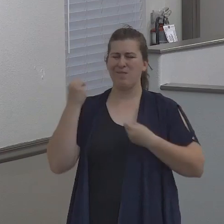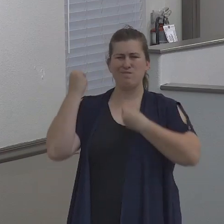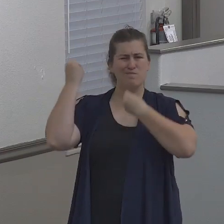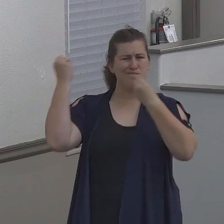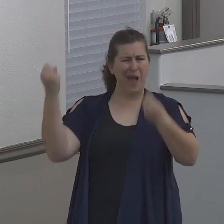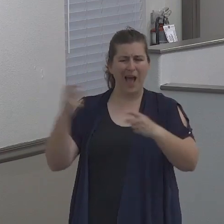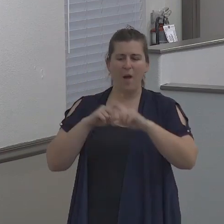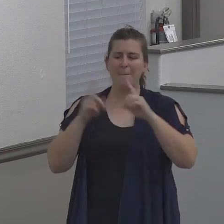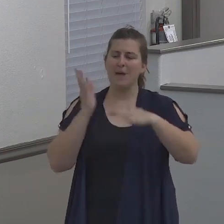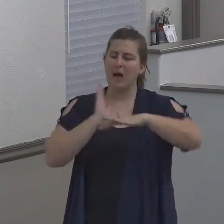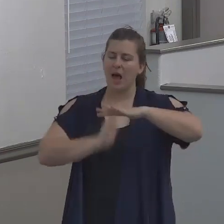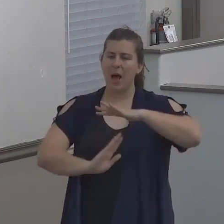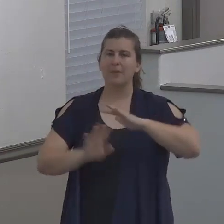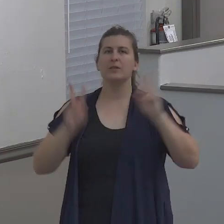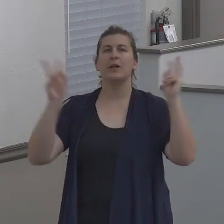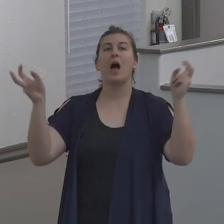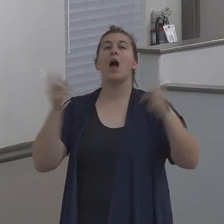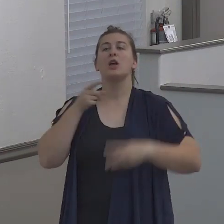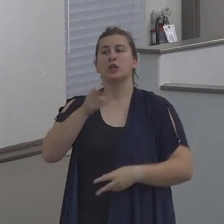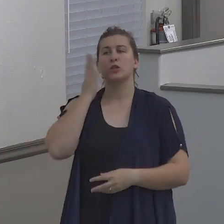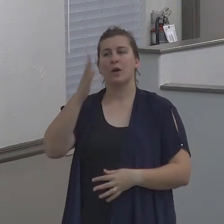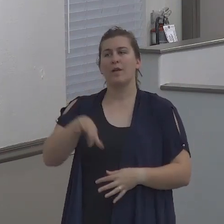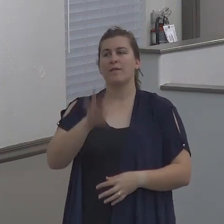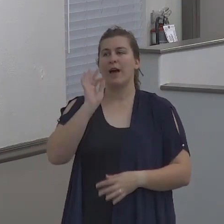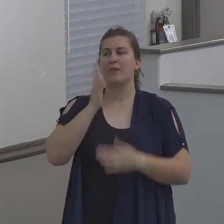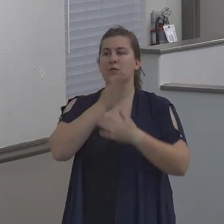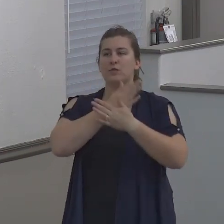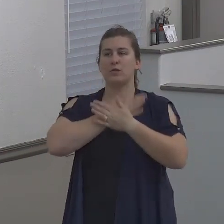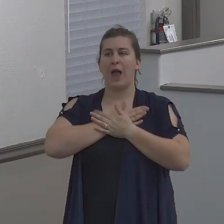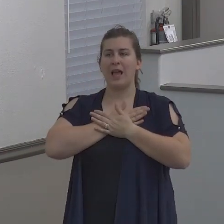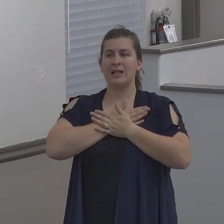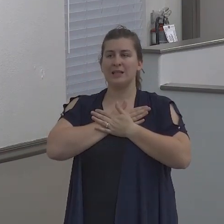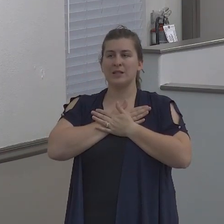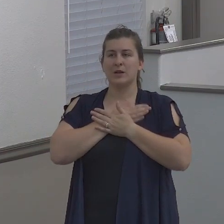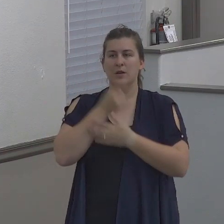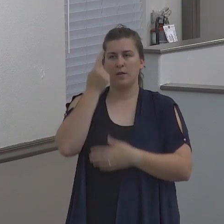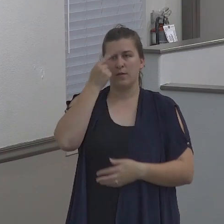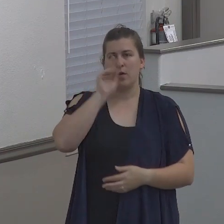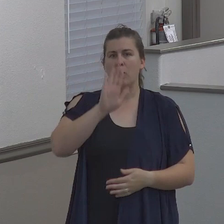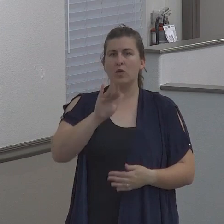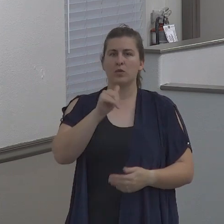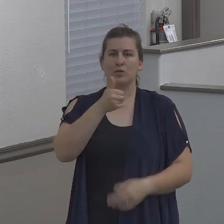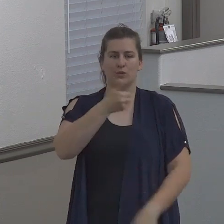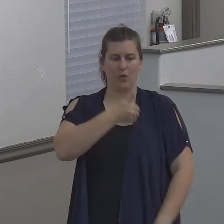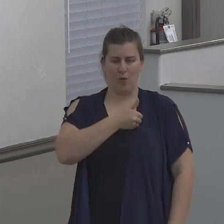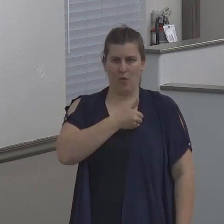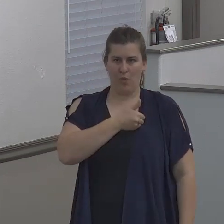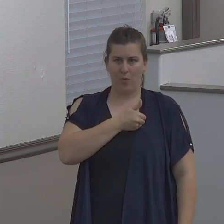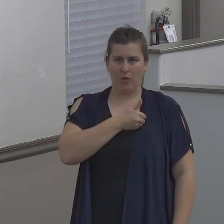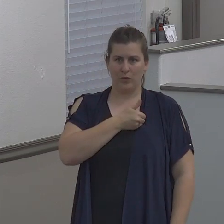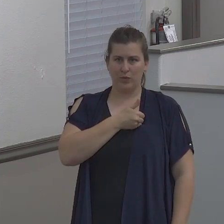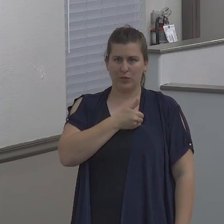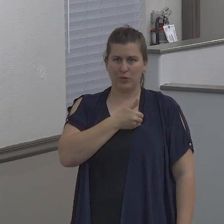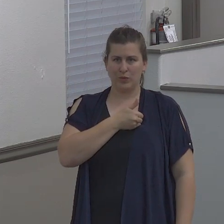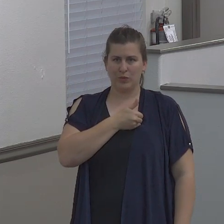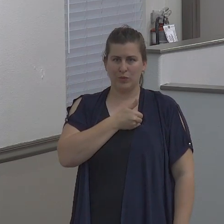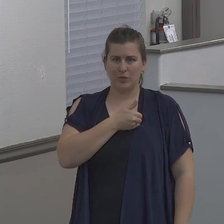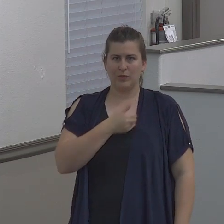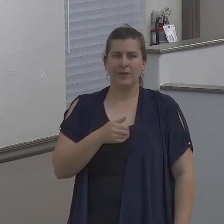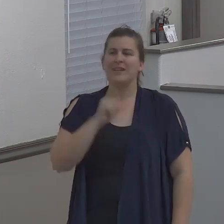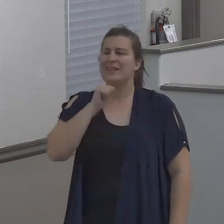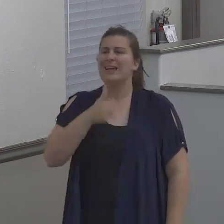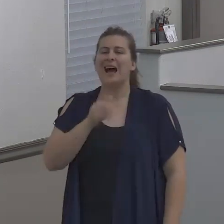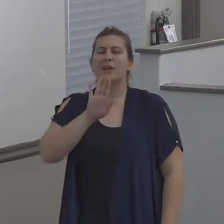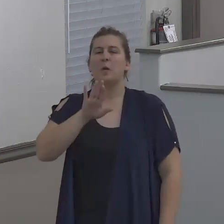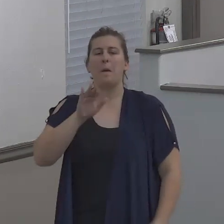also lowly. And ye shall find rest unto your souls. It wasn't rest for your